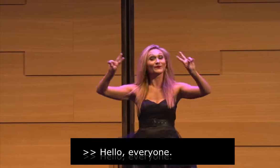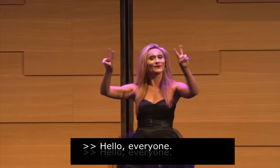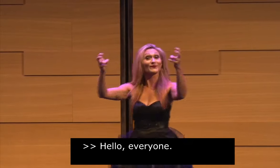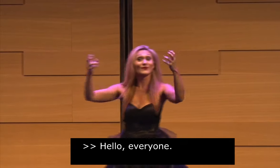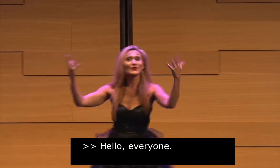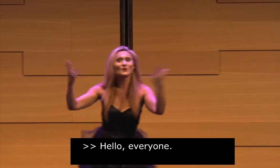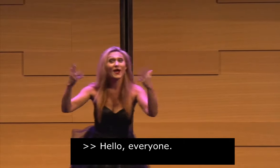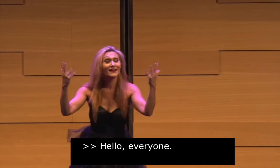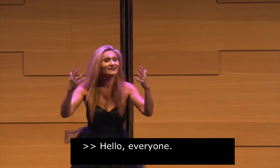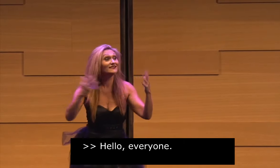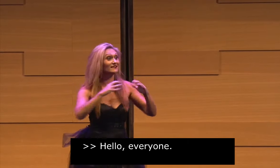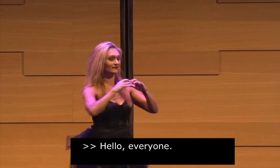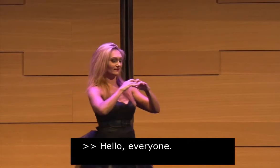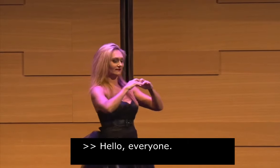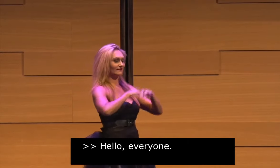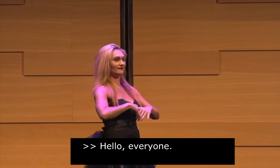Hello, everyone.